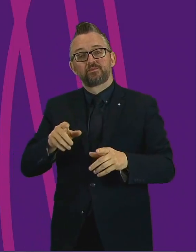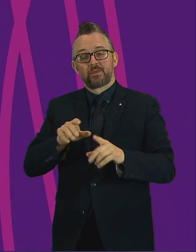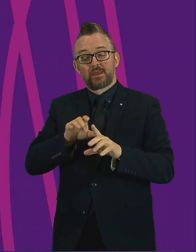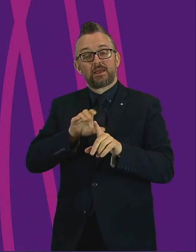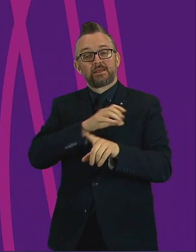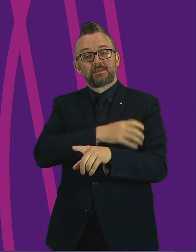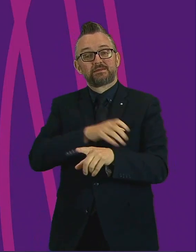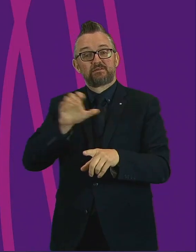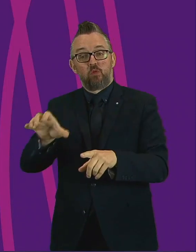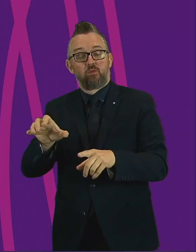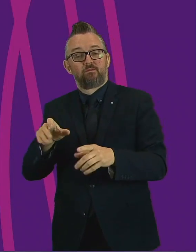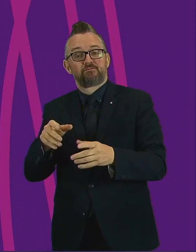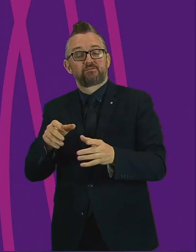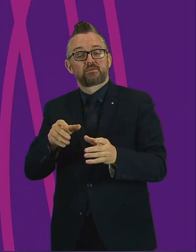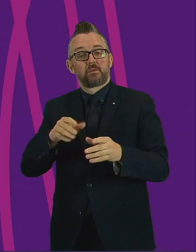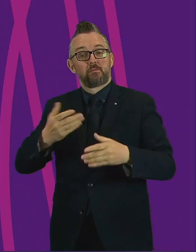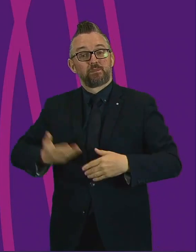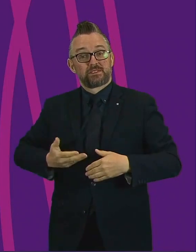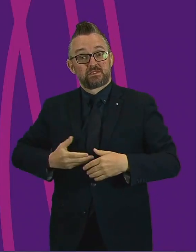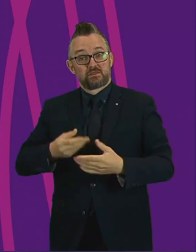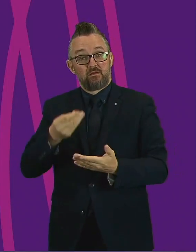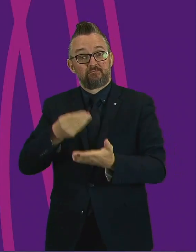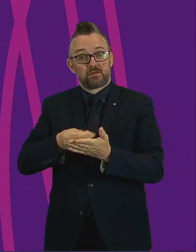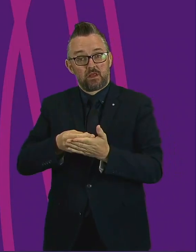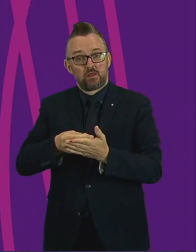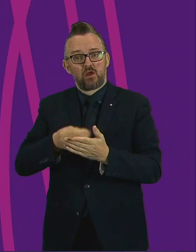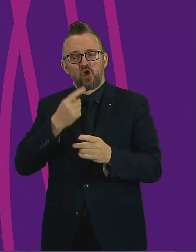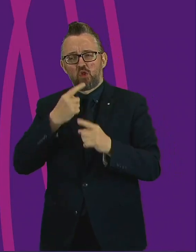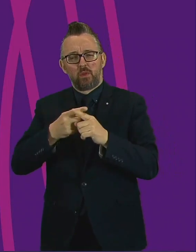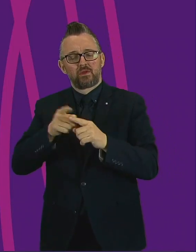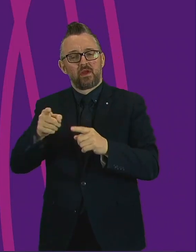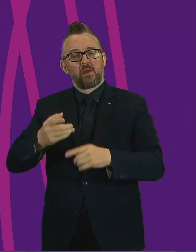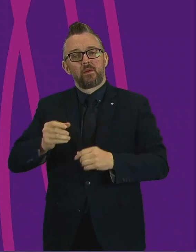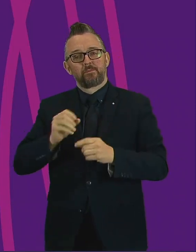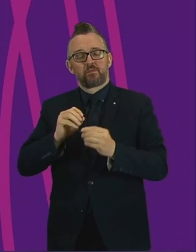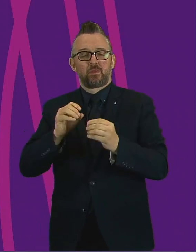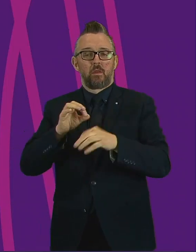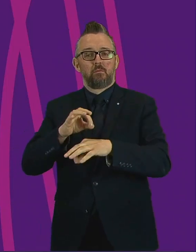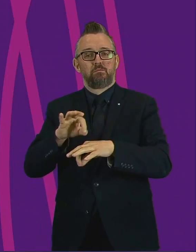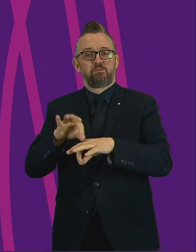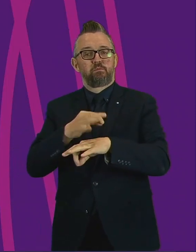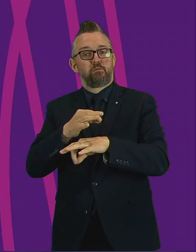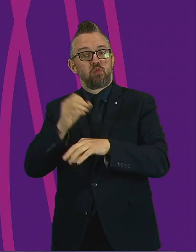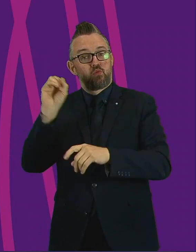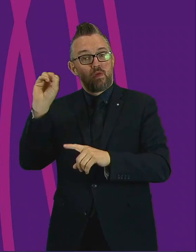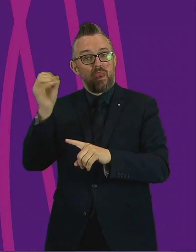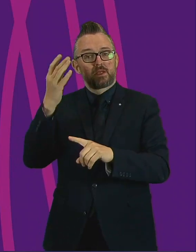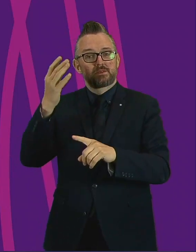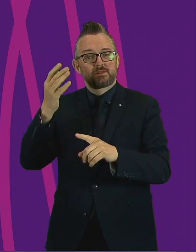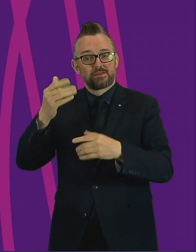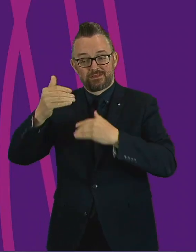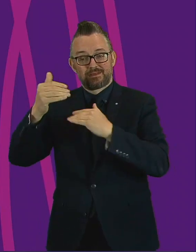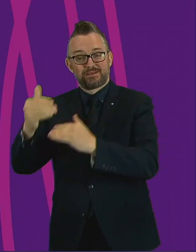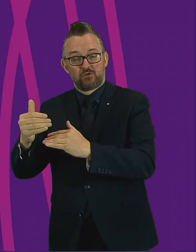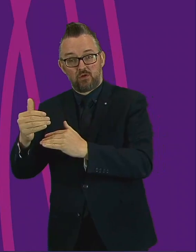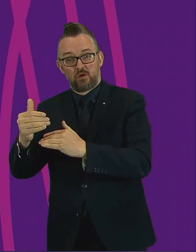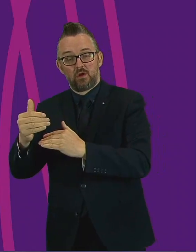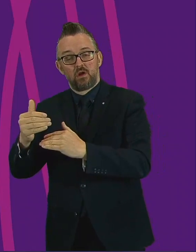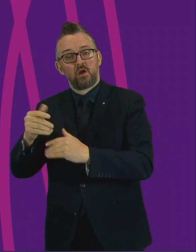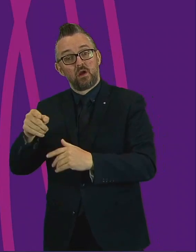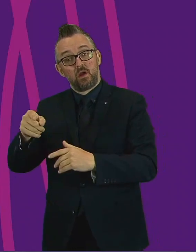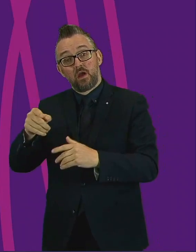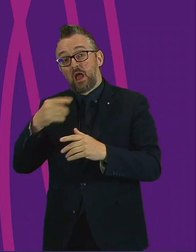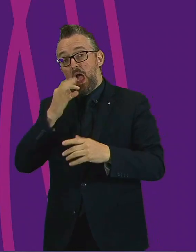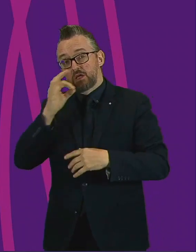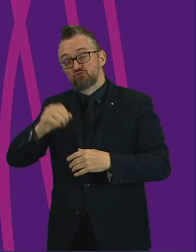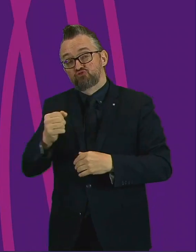arms industry is for the so-called blue light sector, can she also confirm whether the Scottish Government has given any public